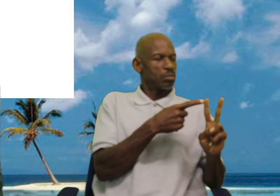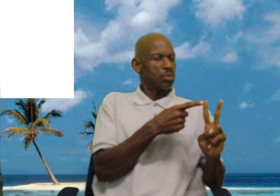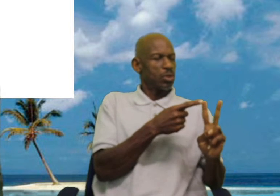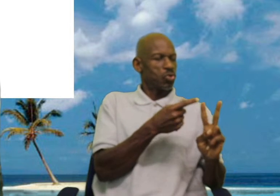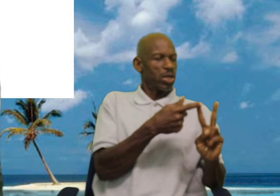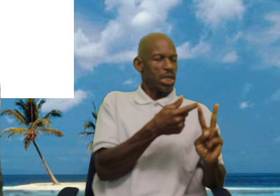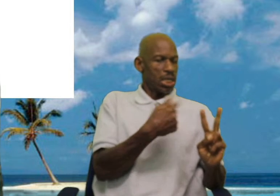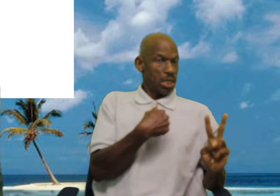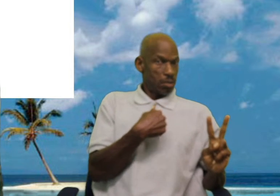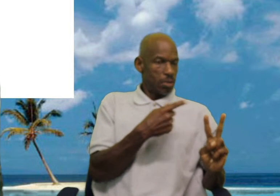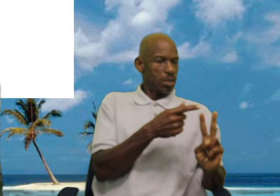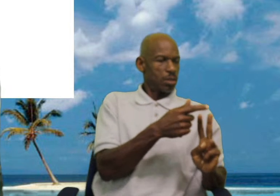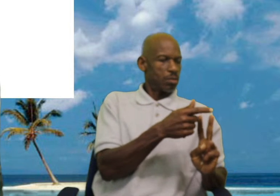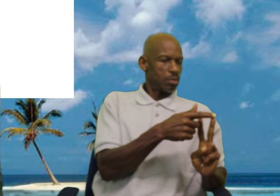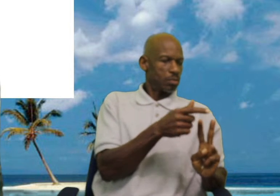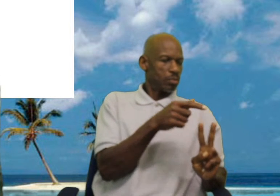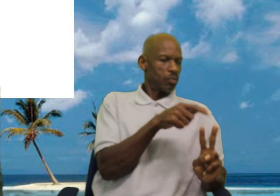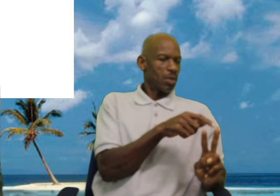So we say